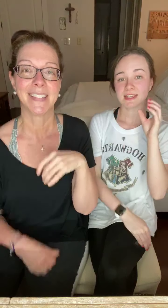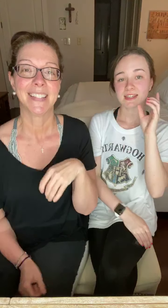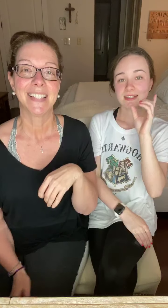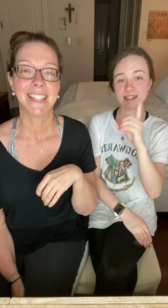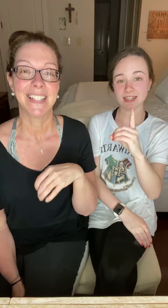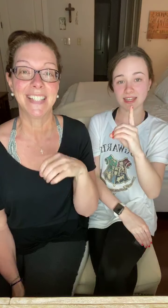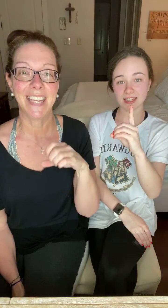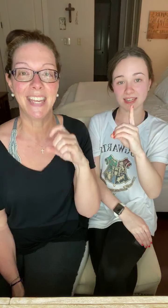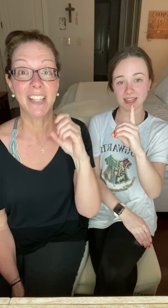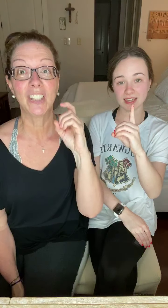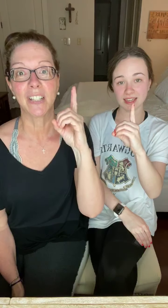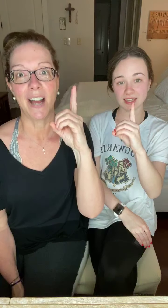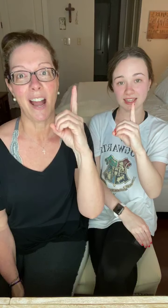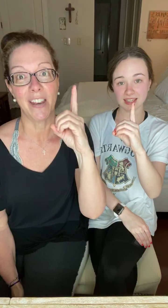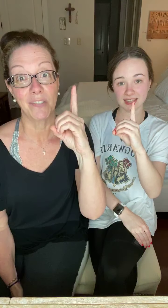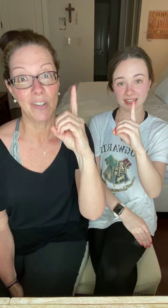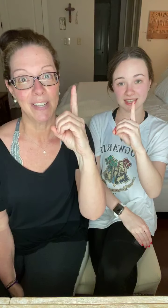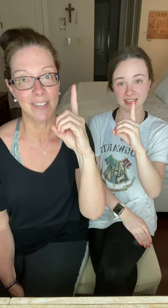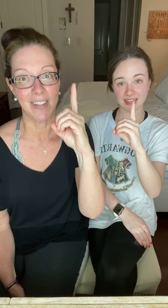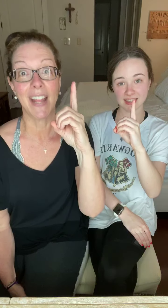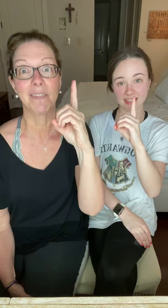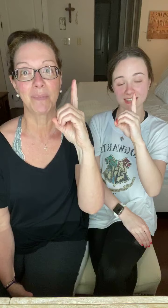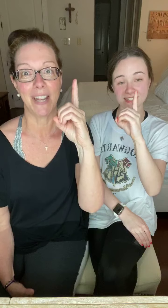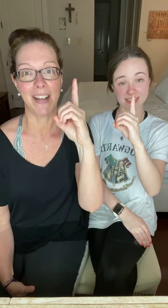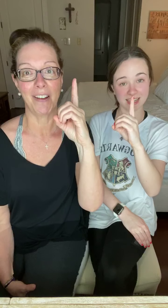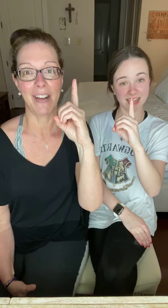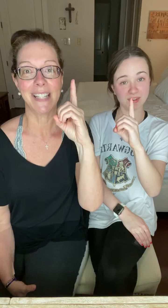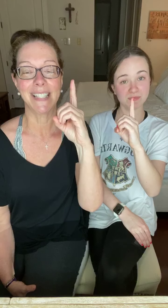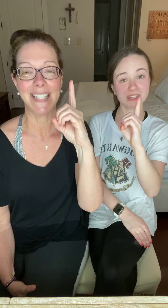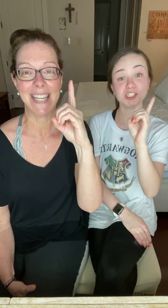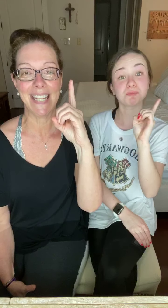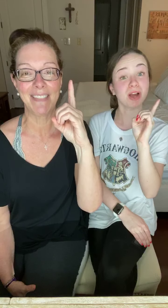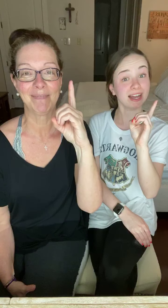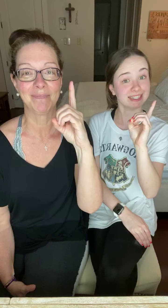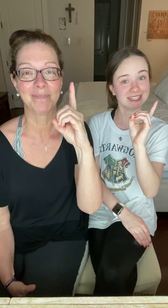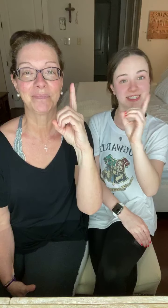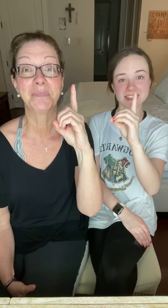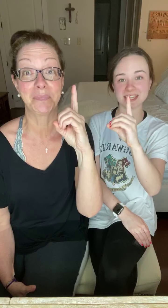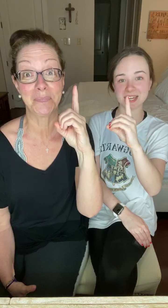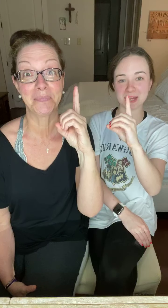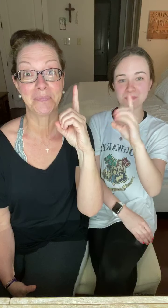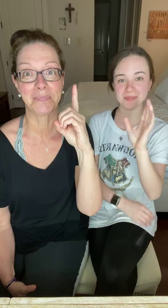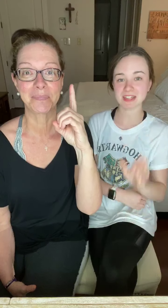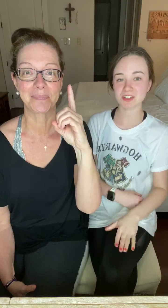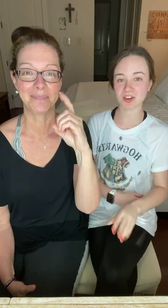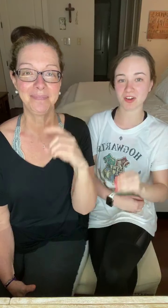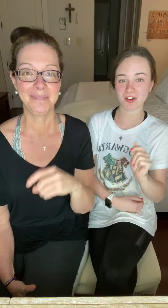D. D. Look, I got it wrong yesterday. Today I got it right. D. She practiced. D. Dog.